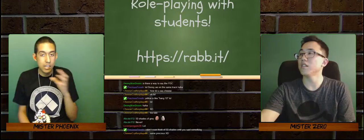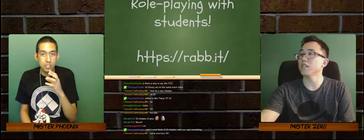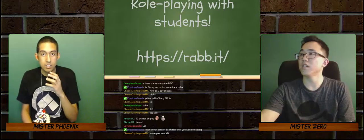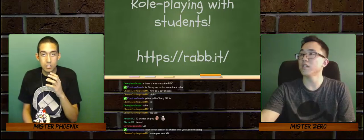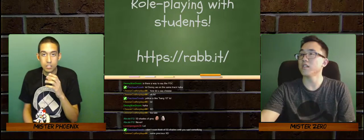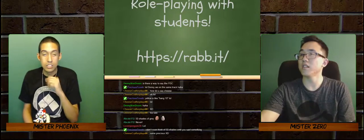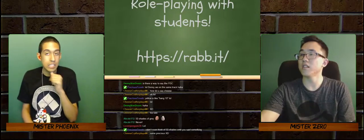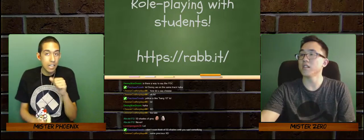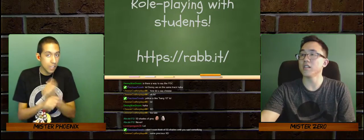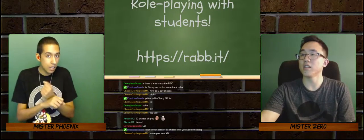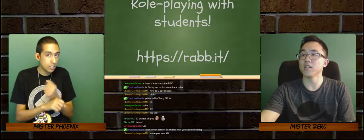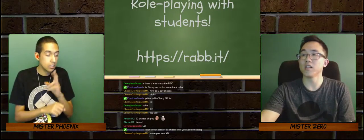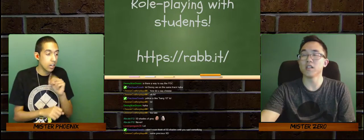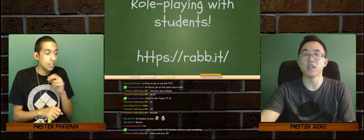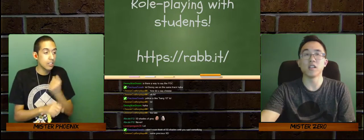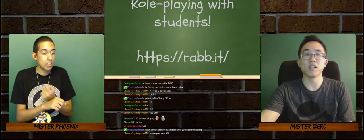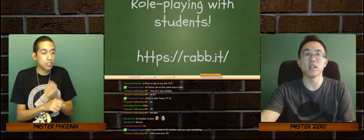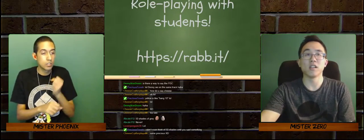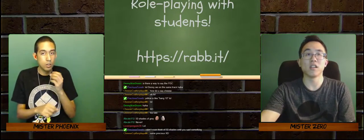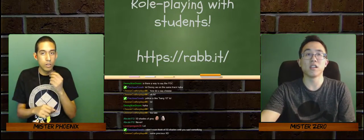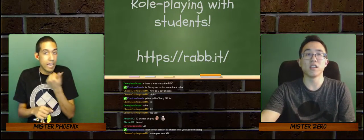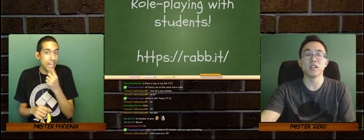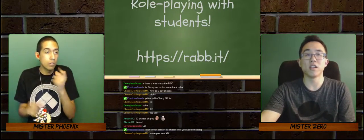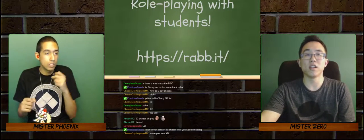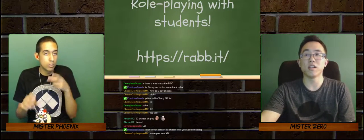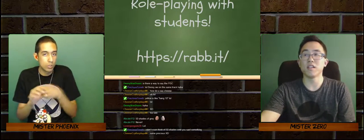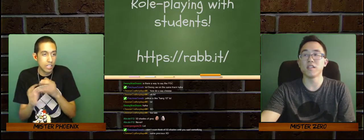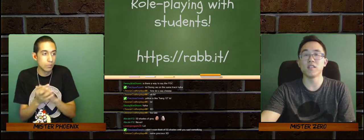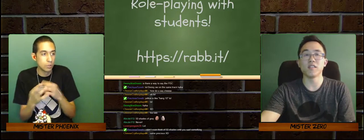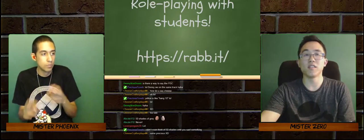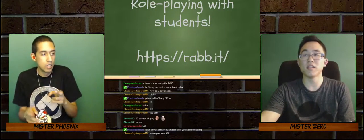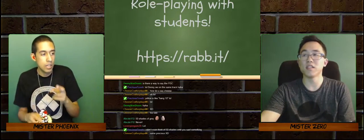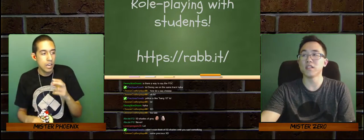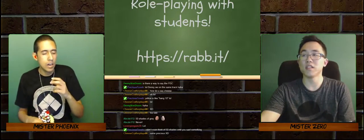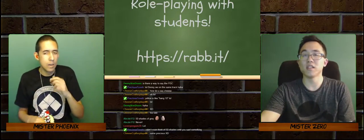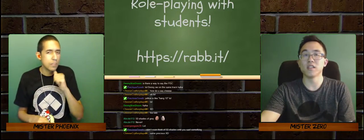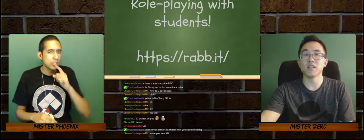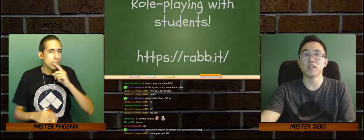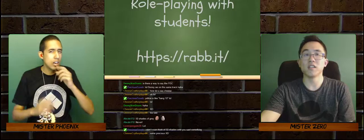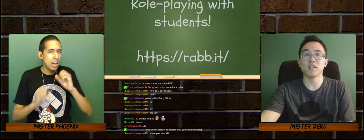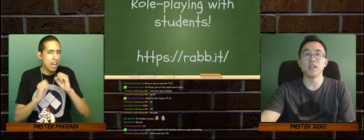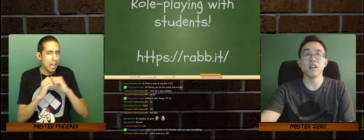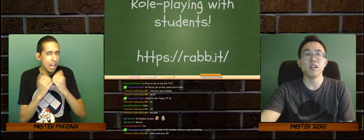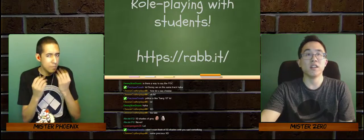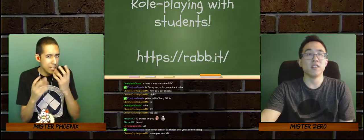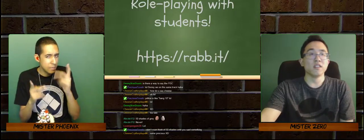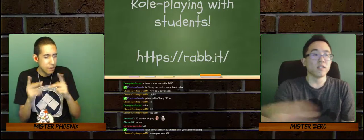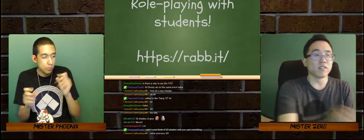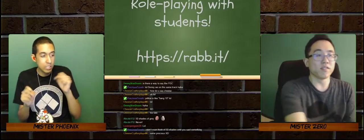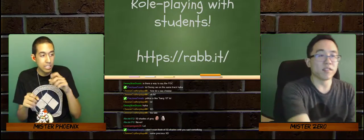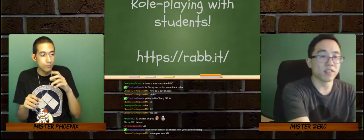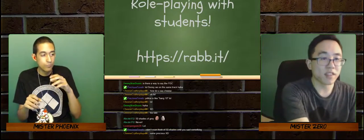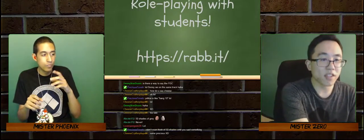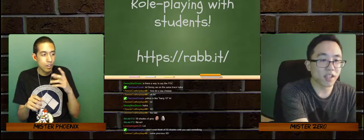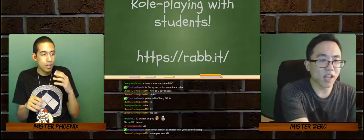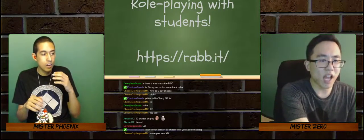And it's not locked, it's unlocked, so anyone can join that room. I'm not sure how many people